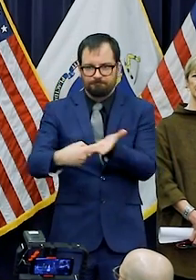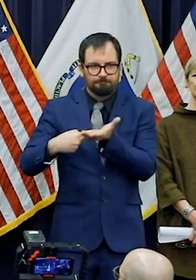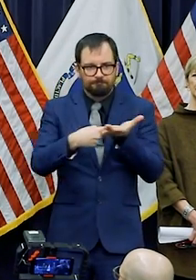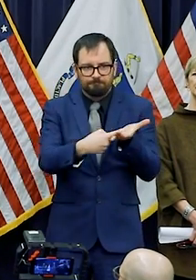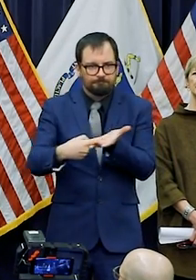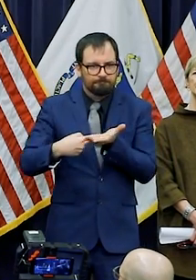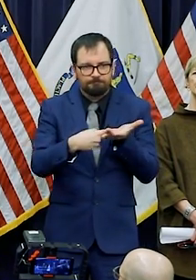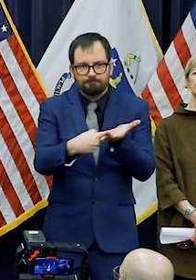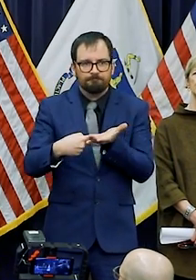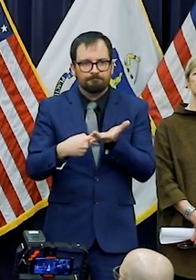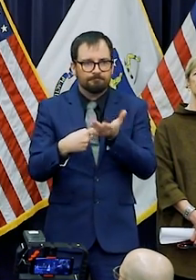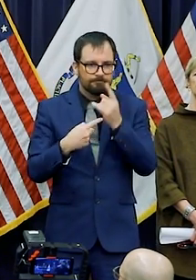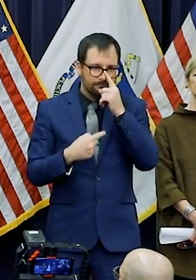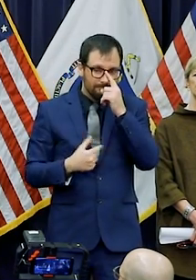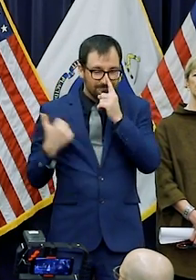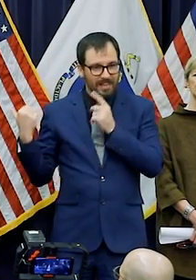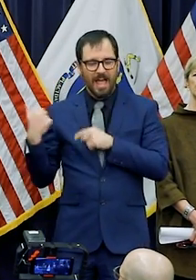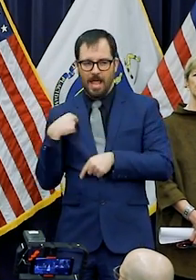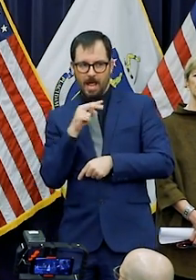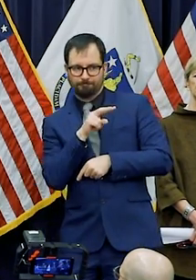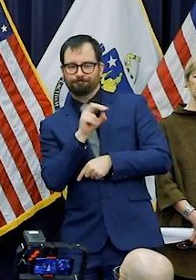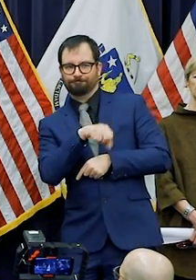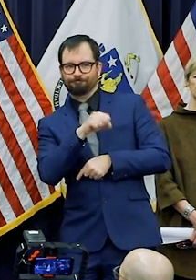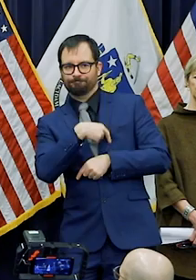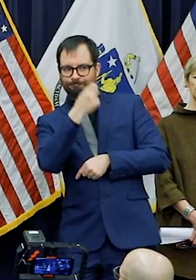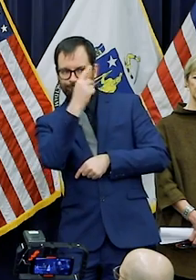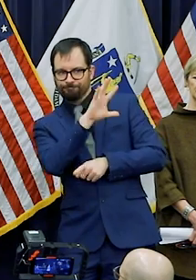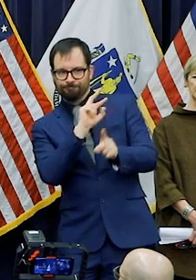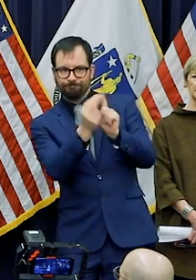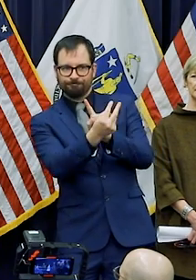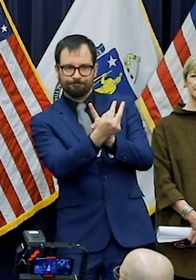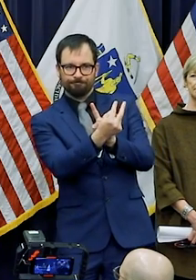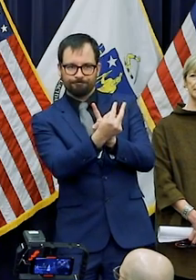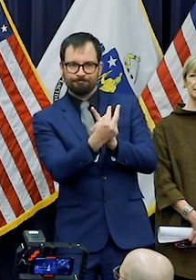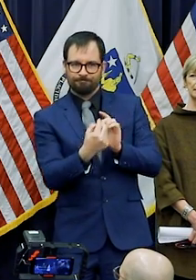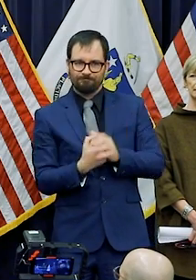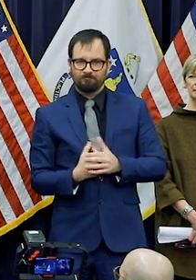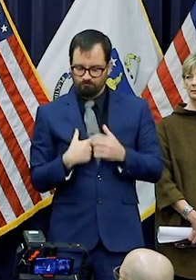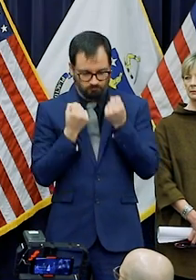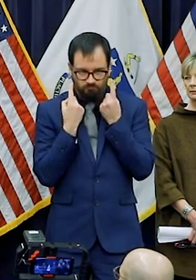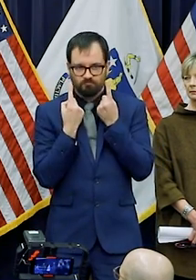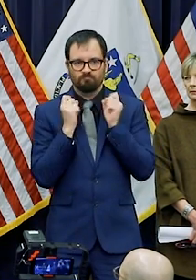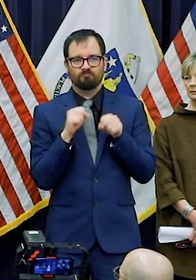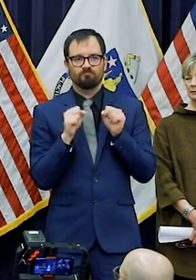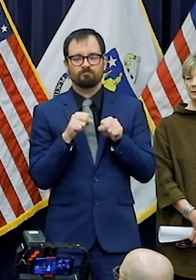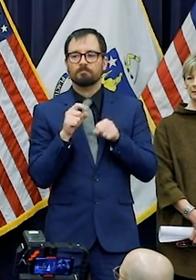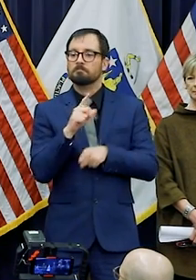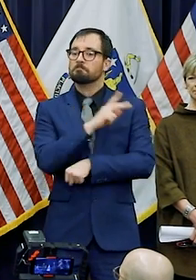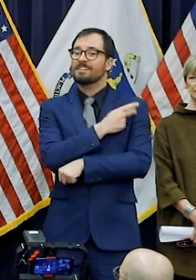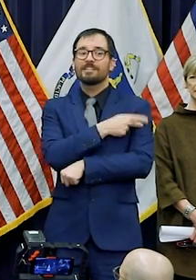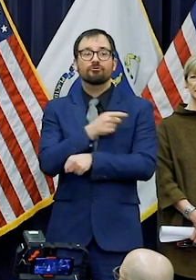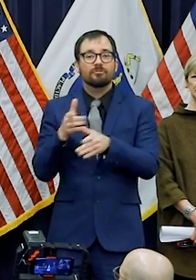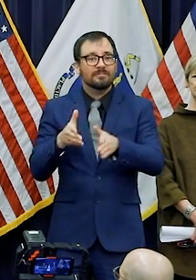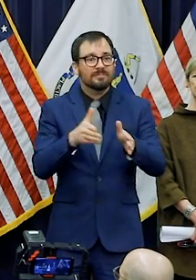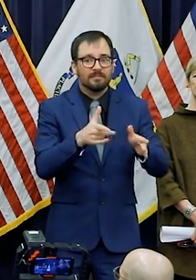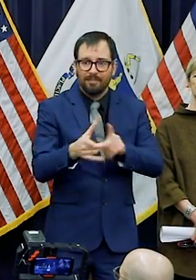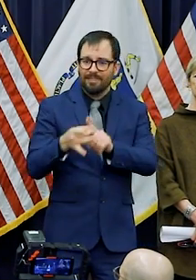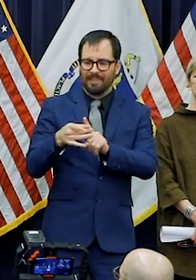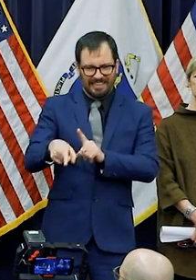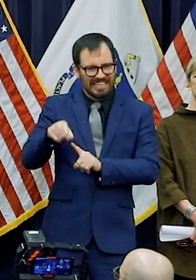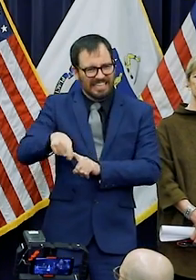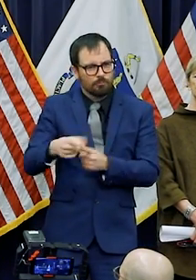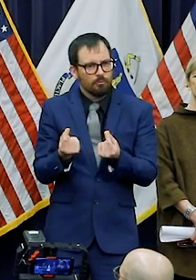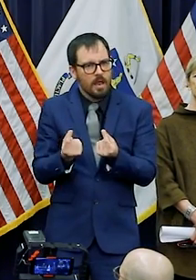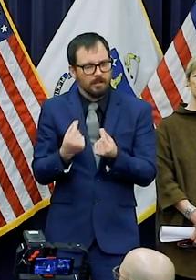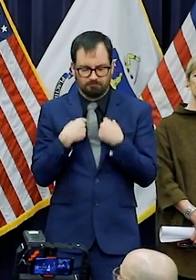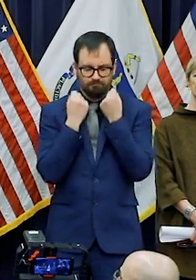and I appreciate the urgent needs of our patients and healthcare professionals. I'd like to give a few more details related to the